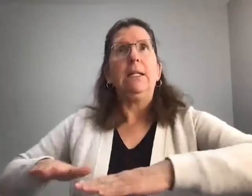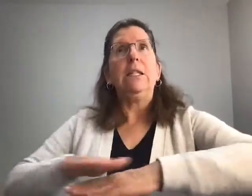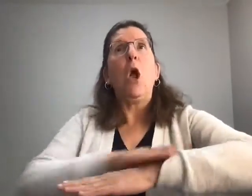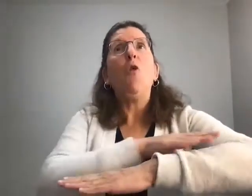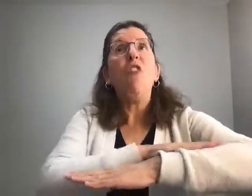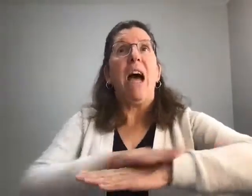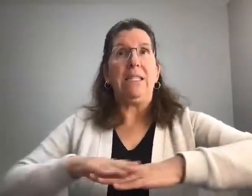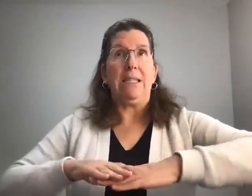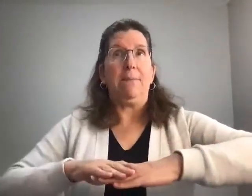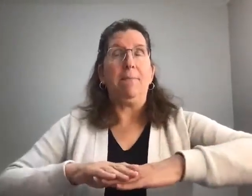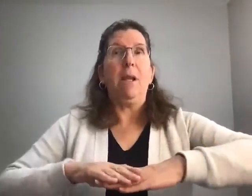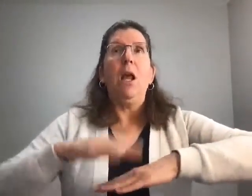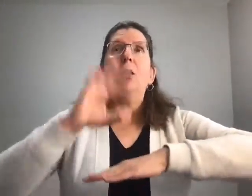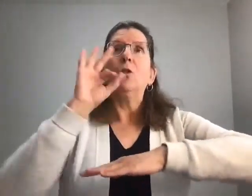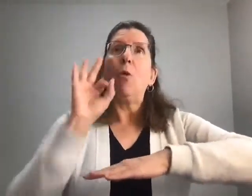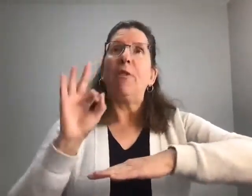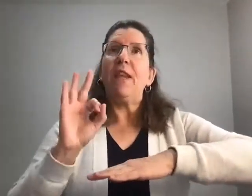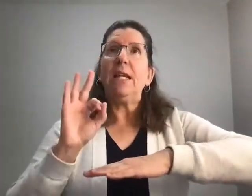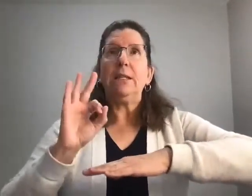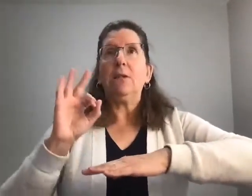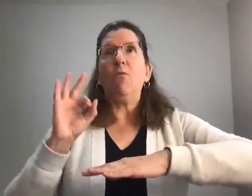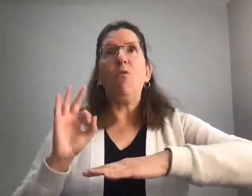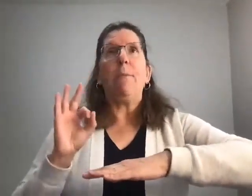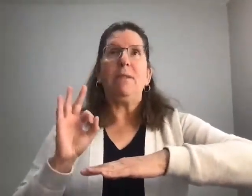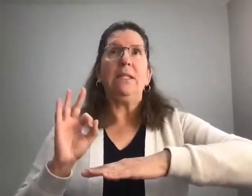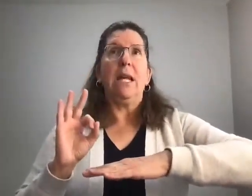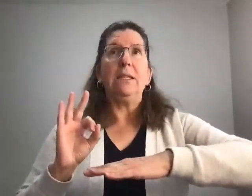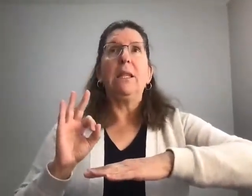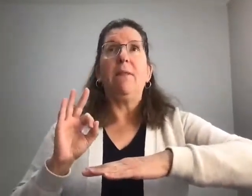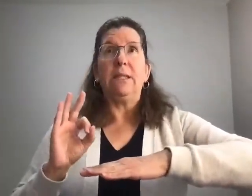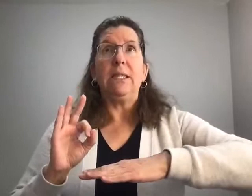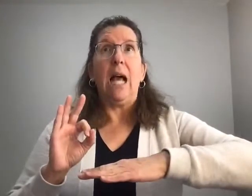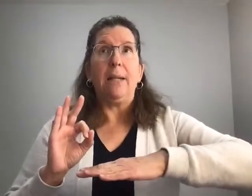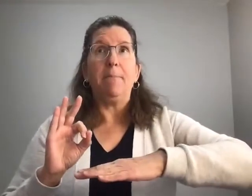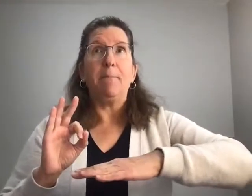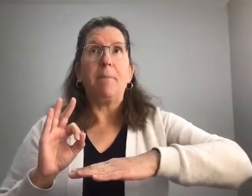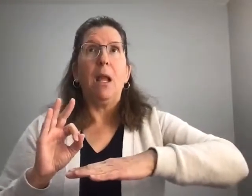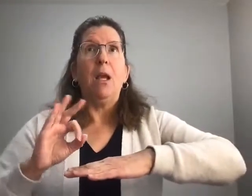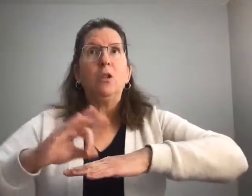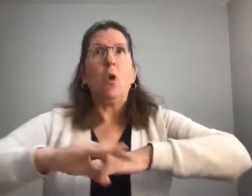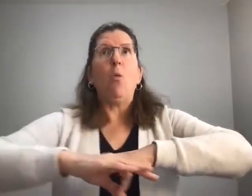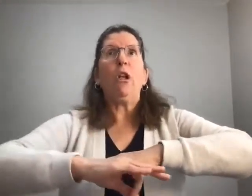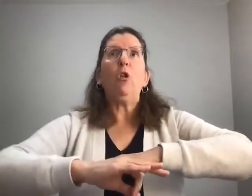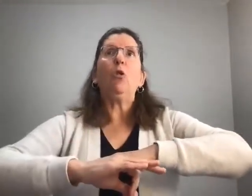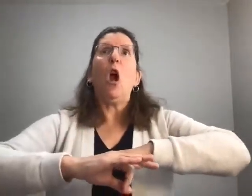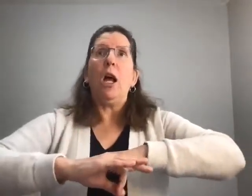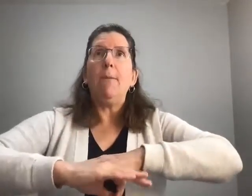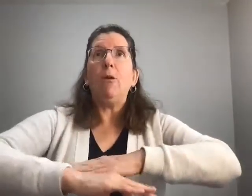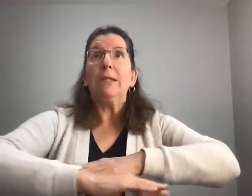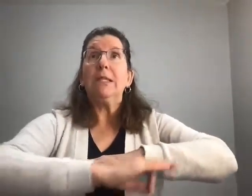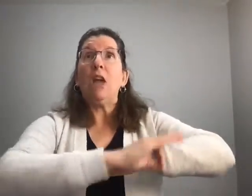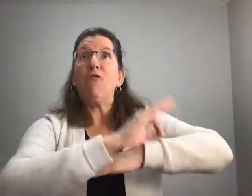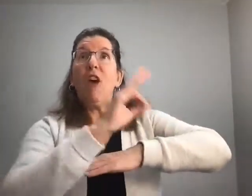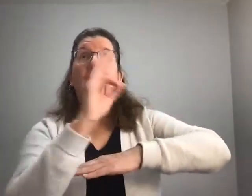the horizon. So this represents the sun. So when you talk about